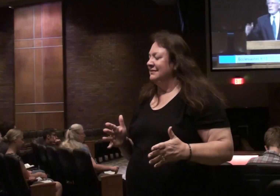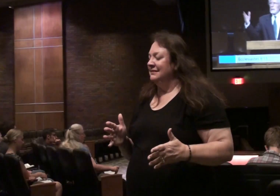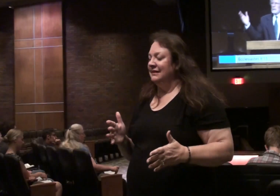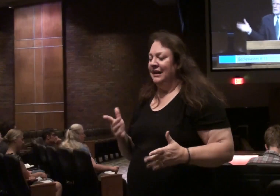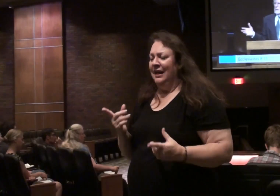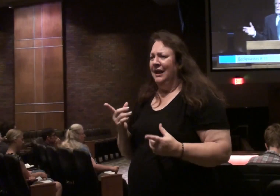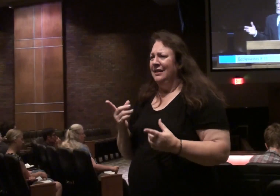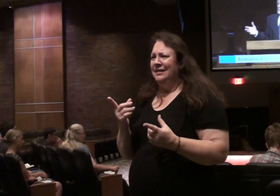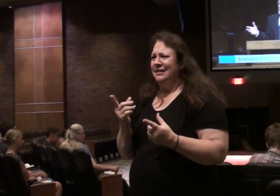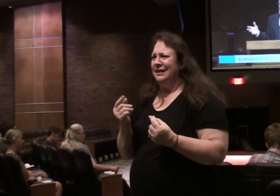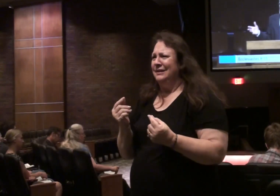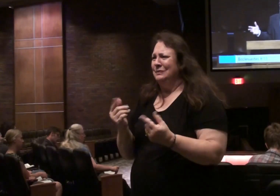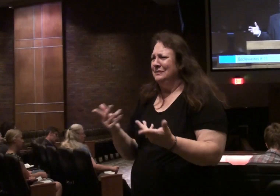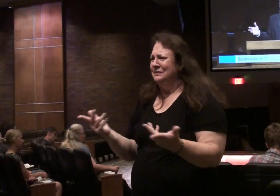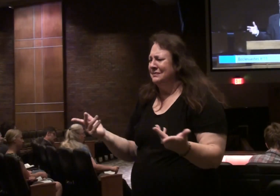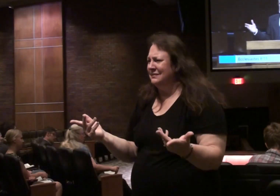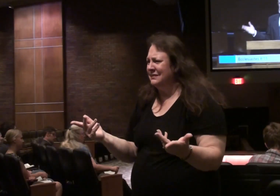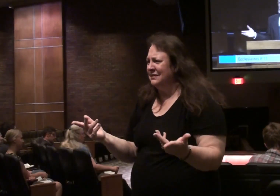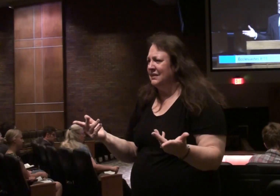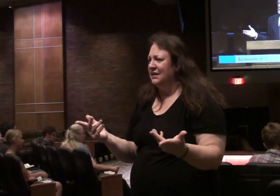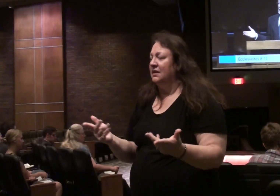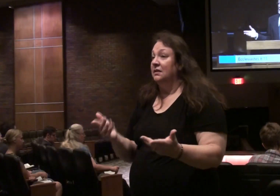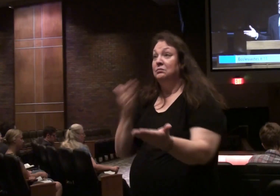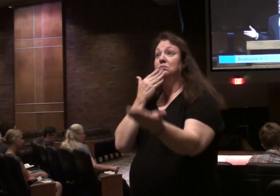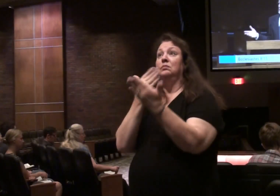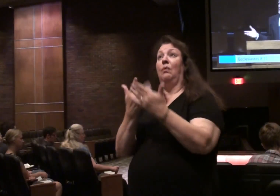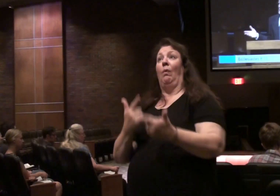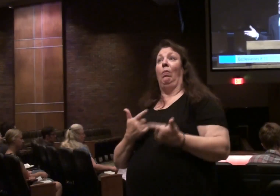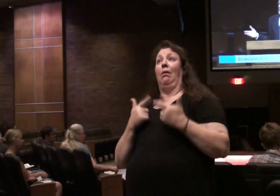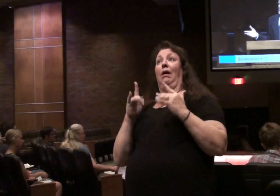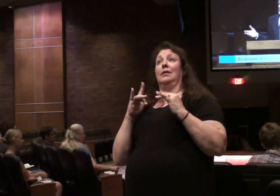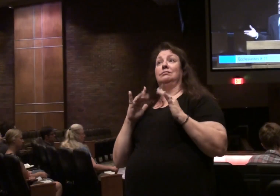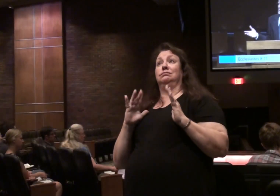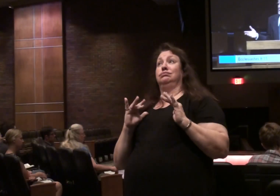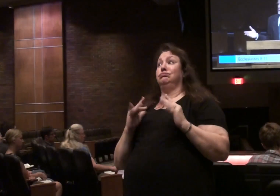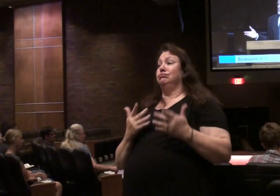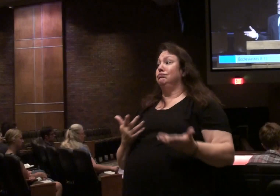They do these things. They're living the good life.